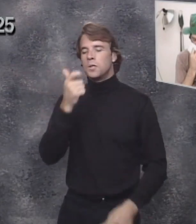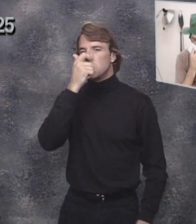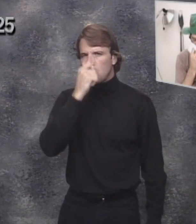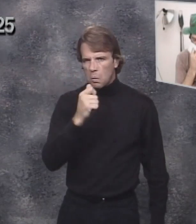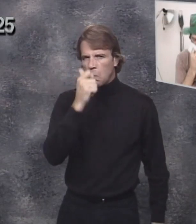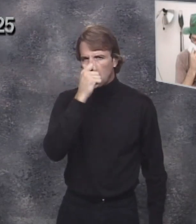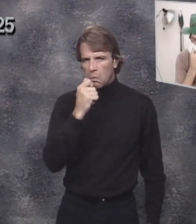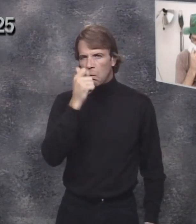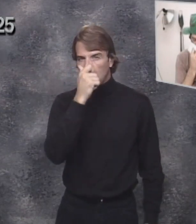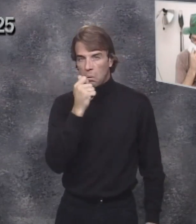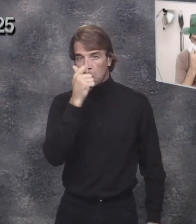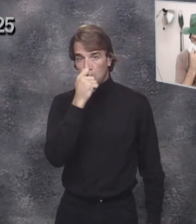cold.